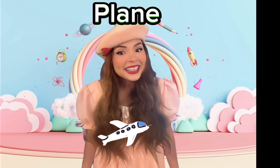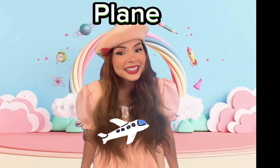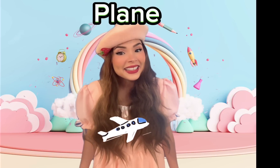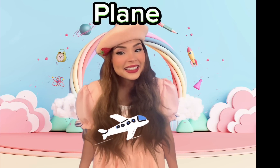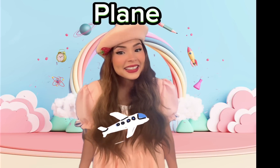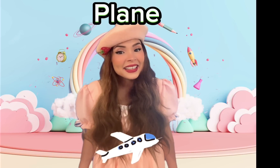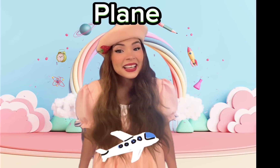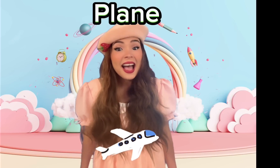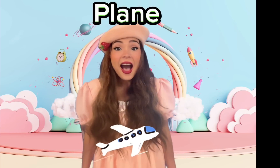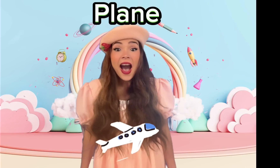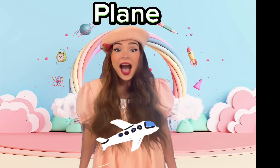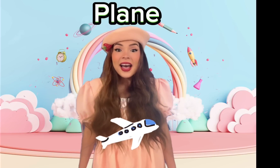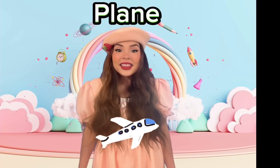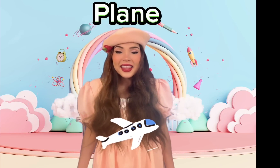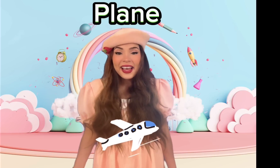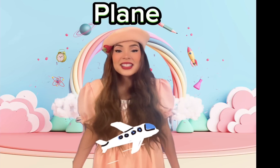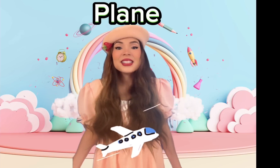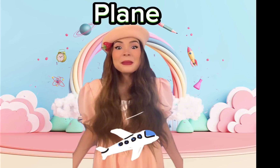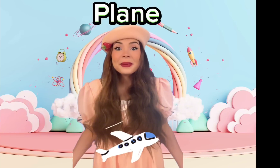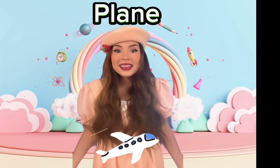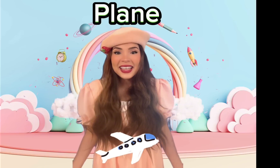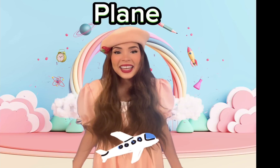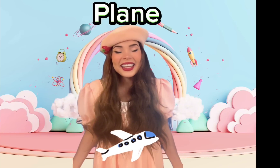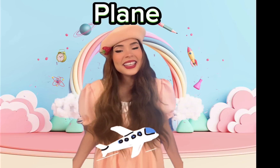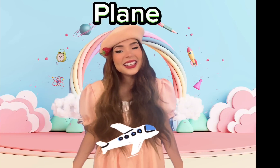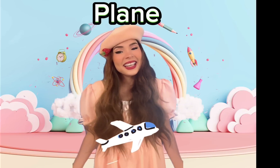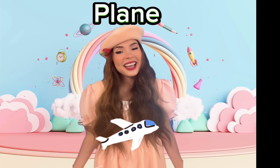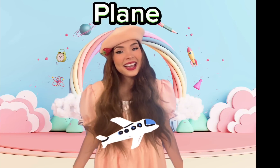Plane. That's a plane.